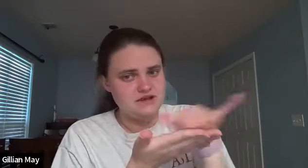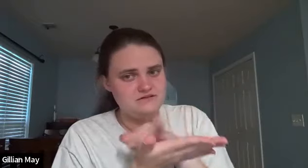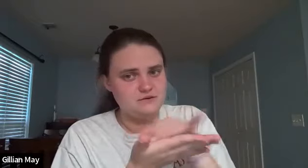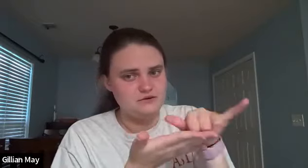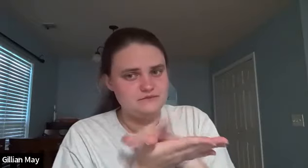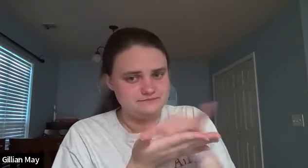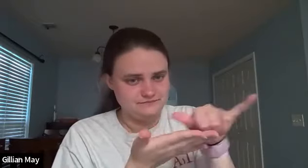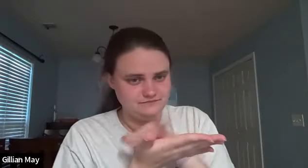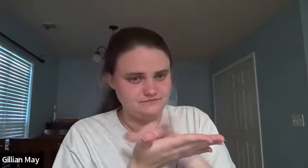back and forth.